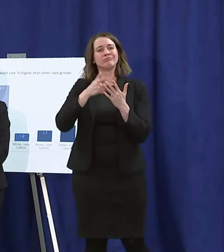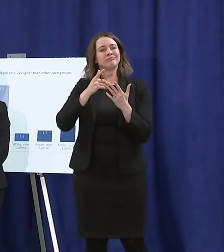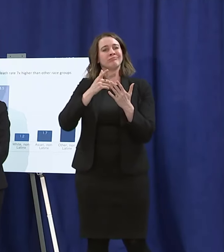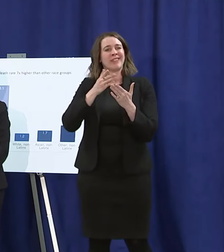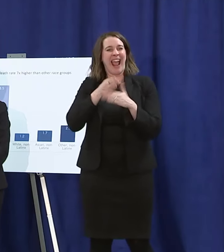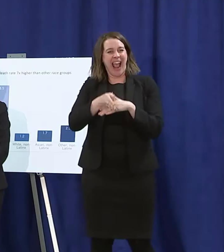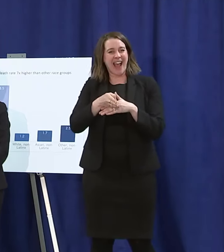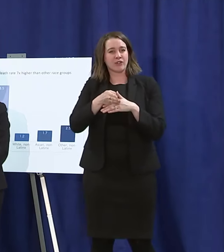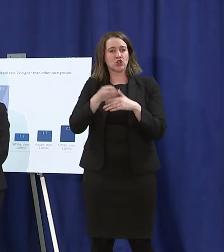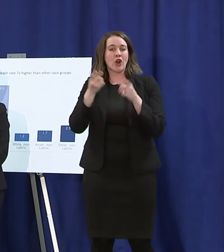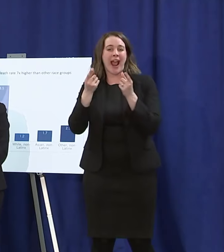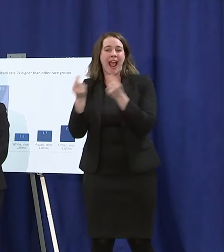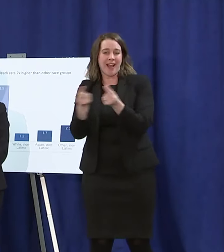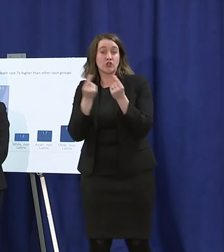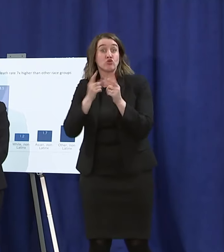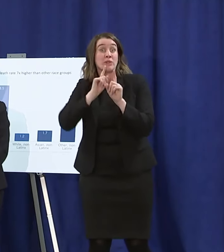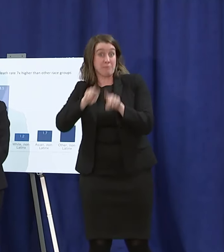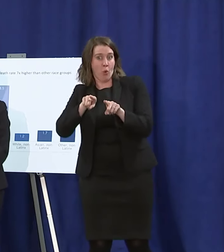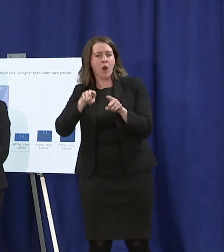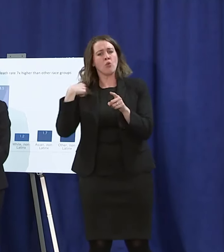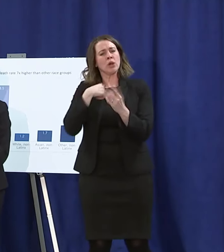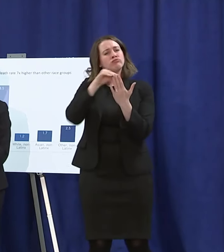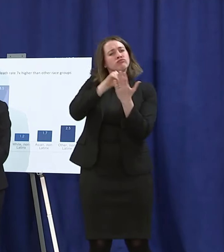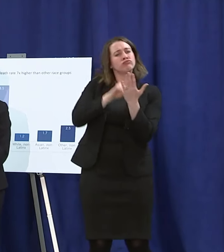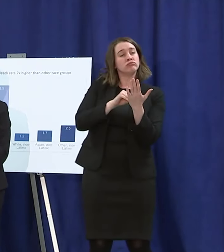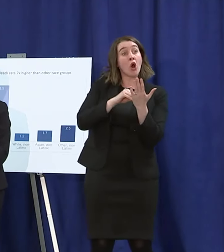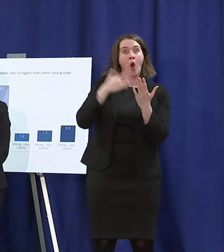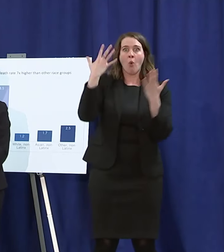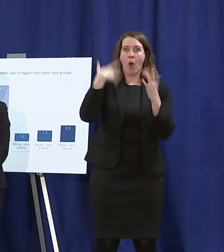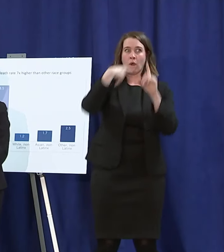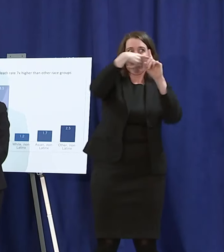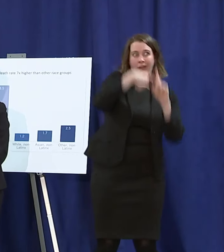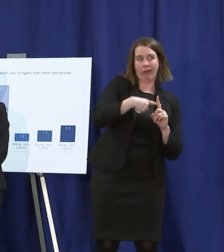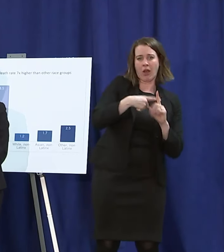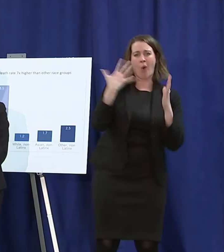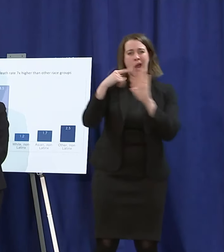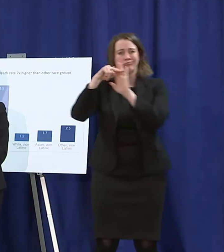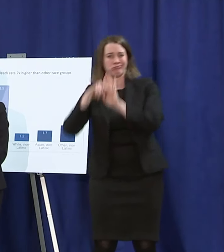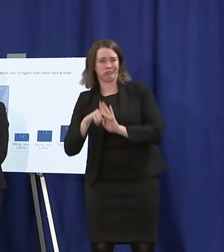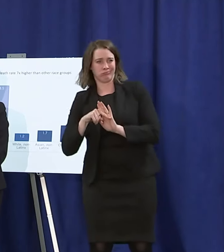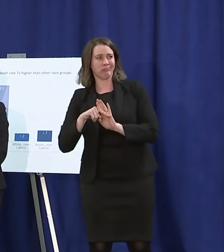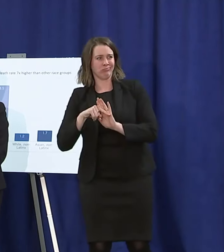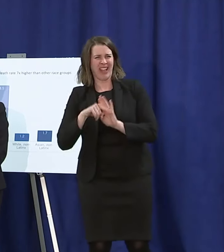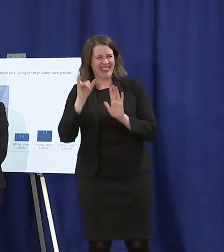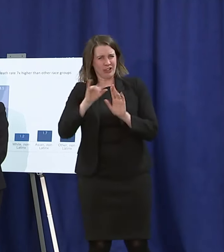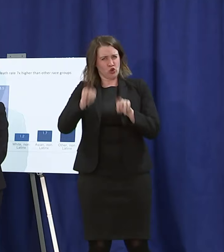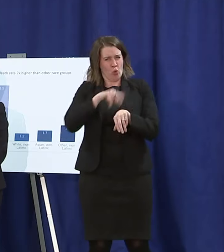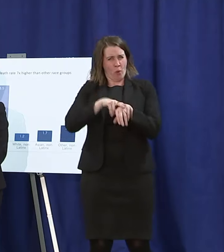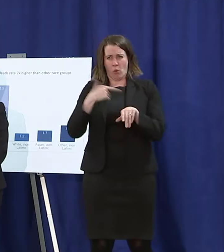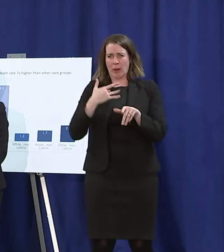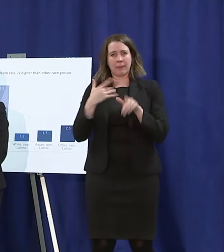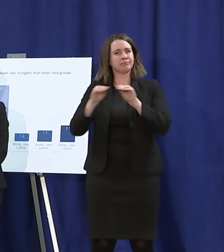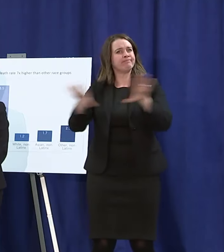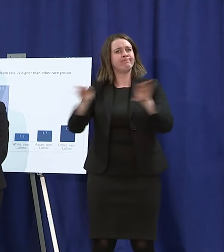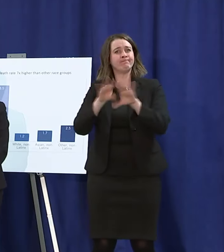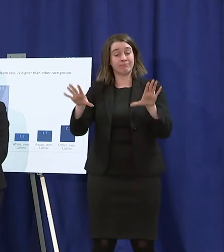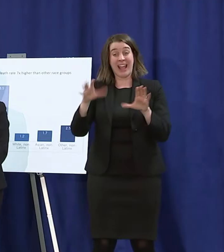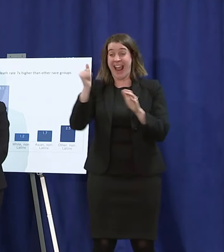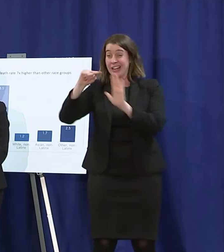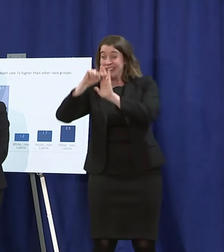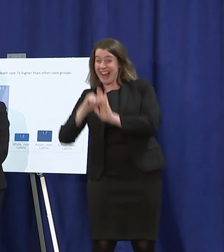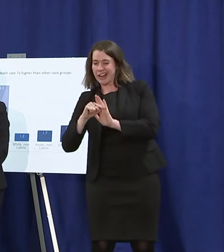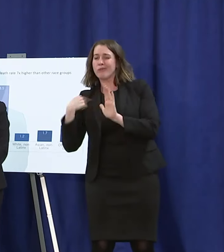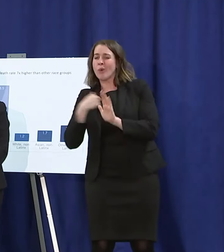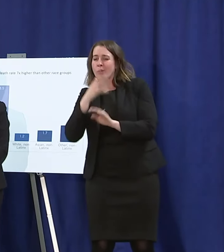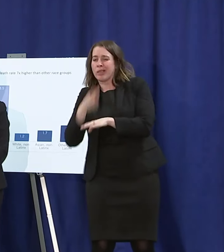we link through all of the things that went well and then we highlight things to work on, and then we work on them. And frankly, if all